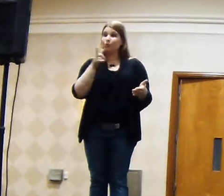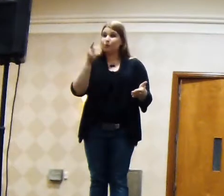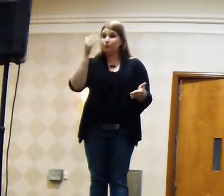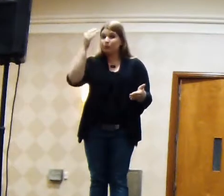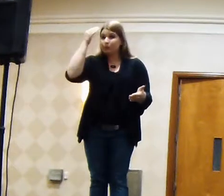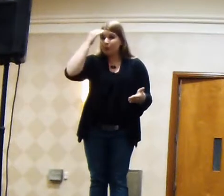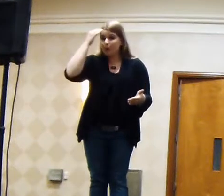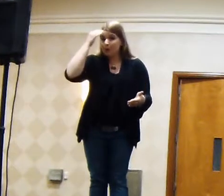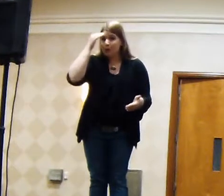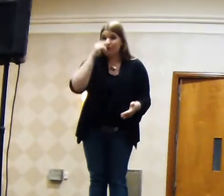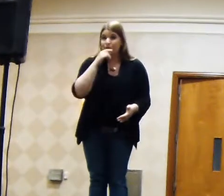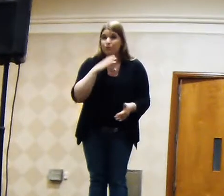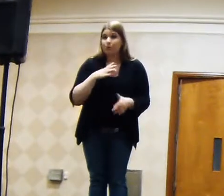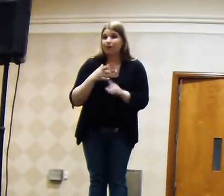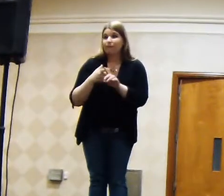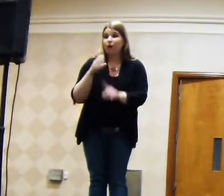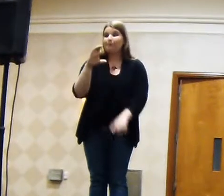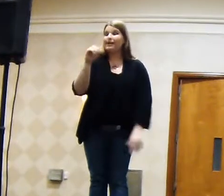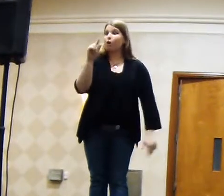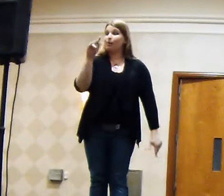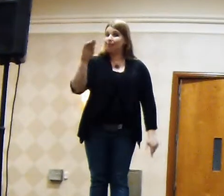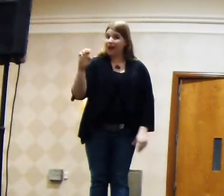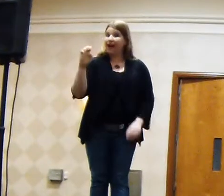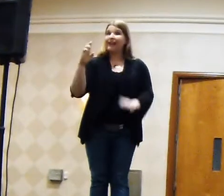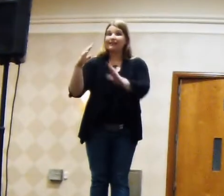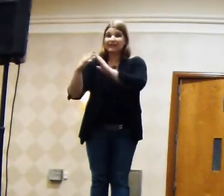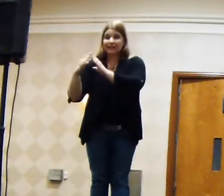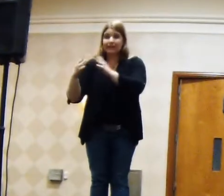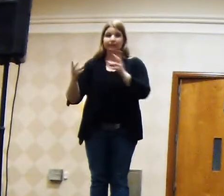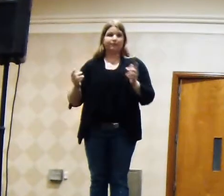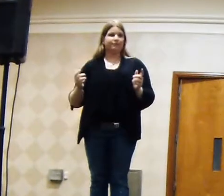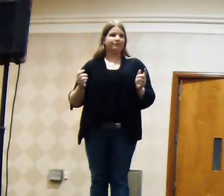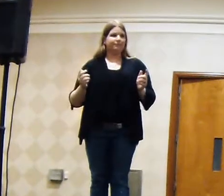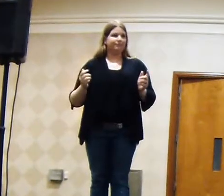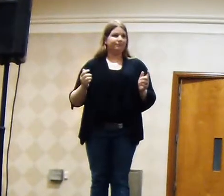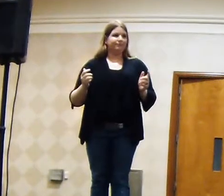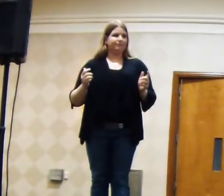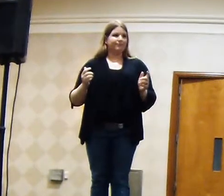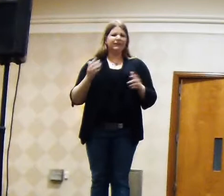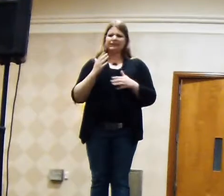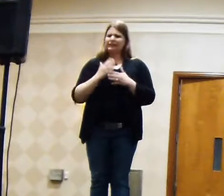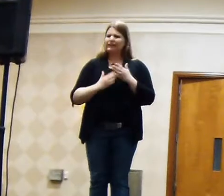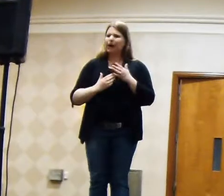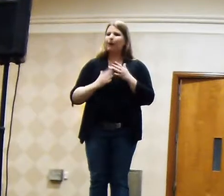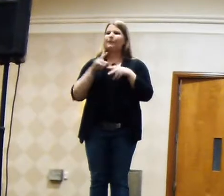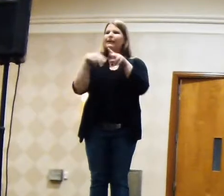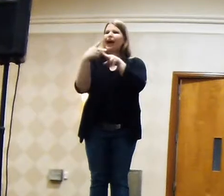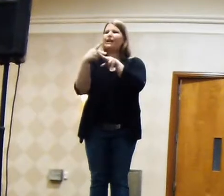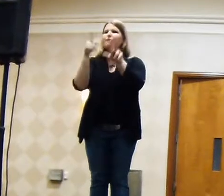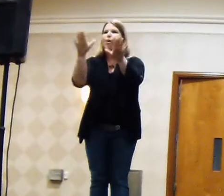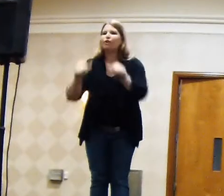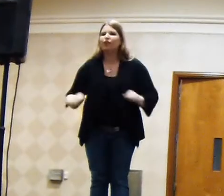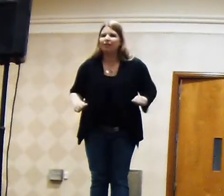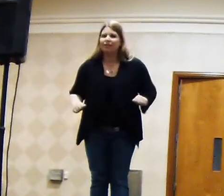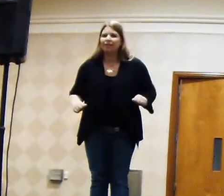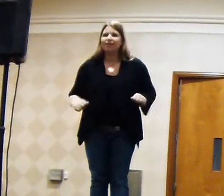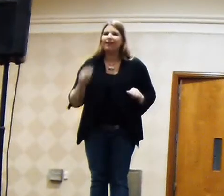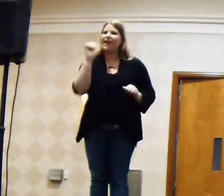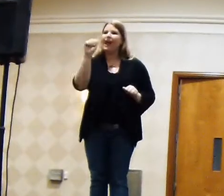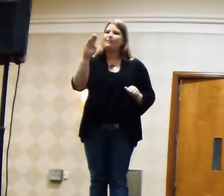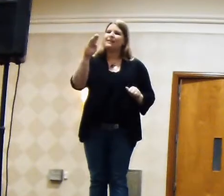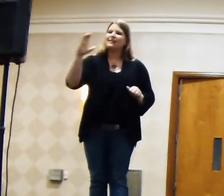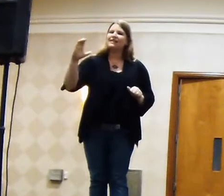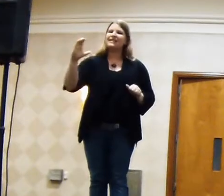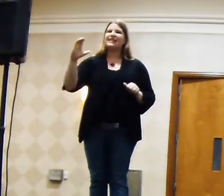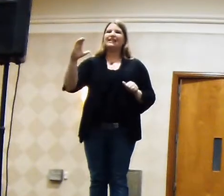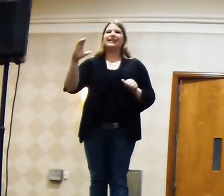course, from Caroline in the City. You know her, of course, from Some Kind of Wonderful, from the ABC Family